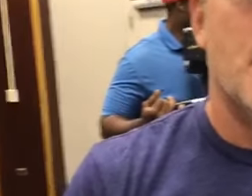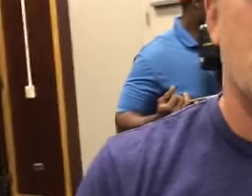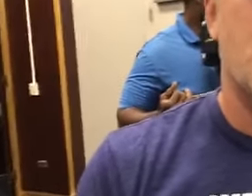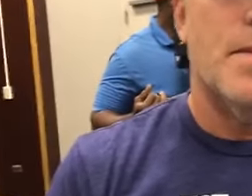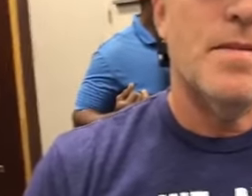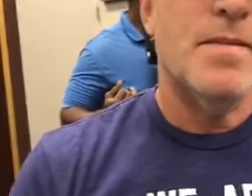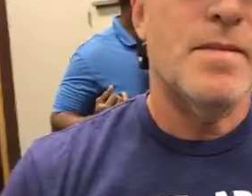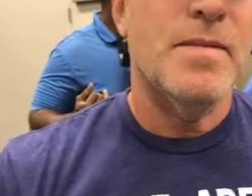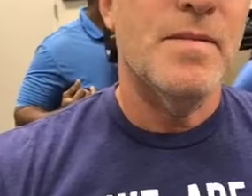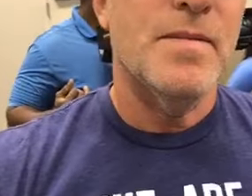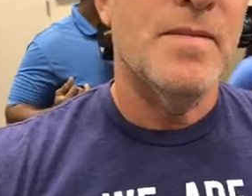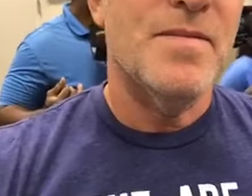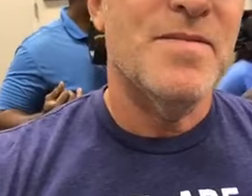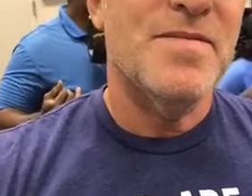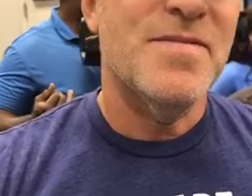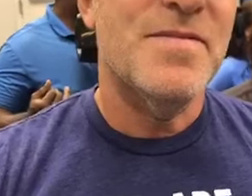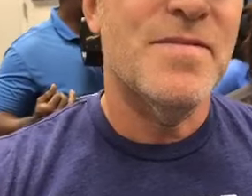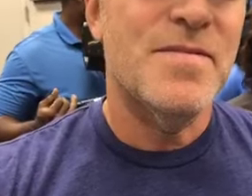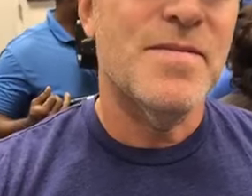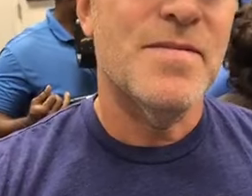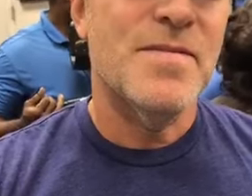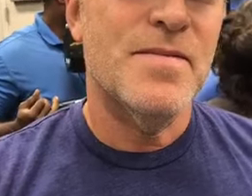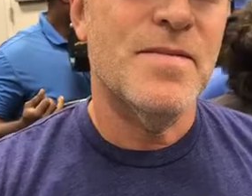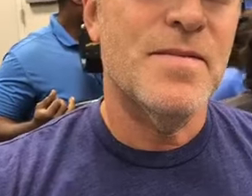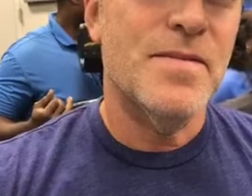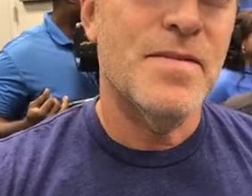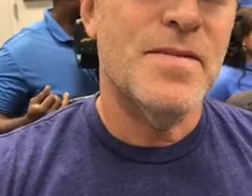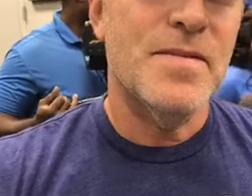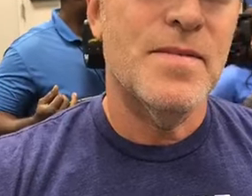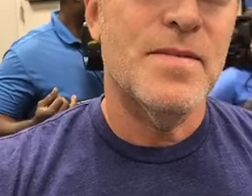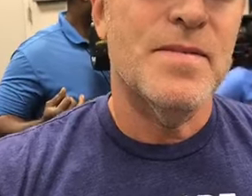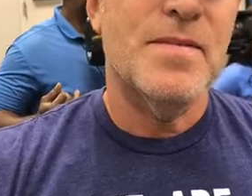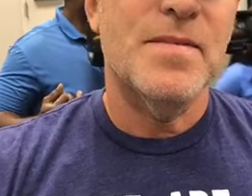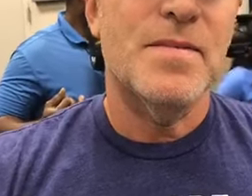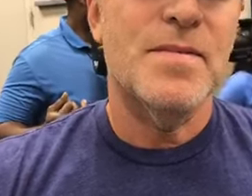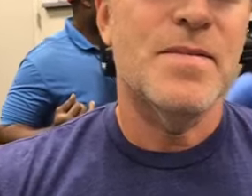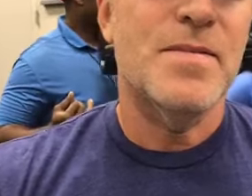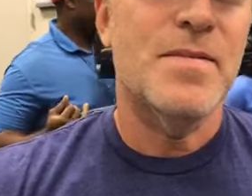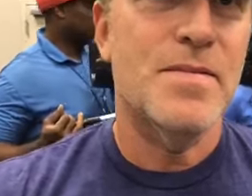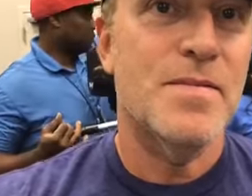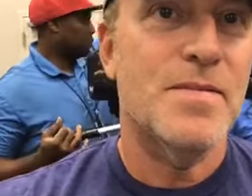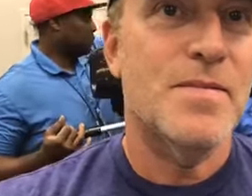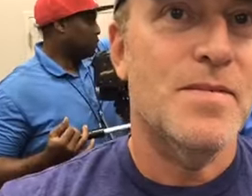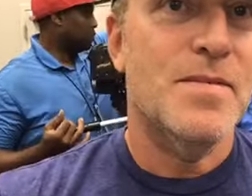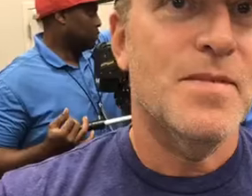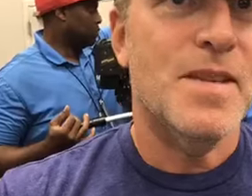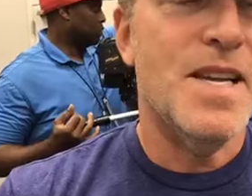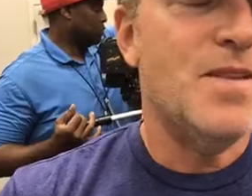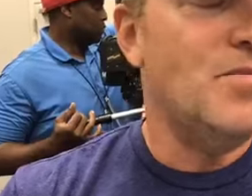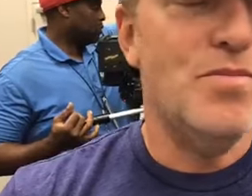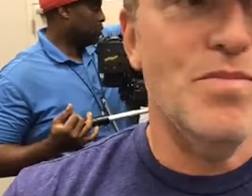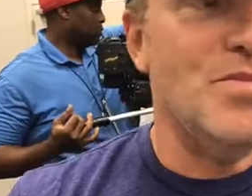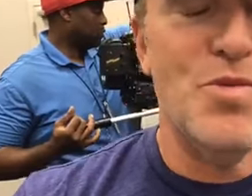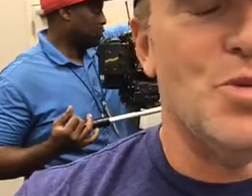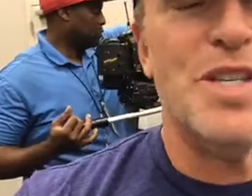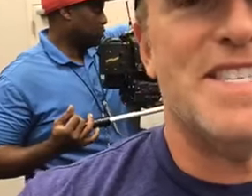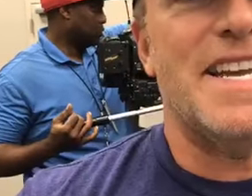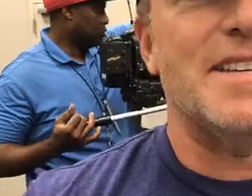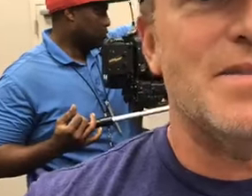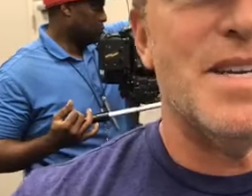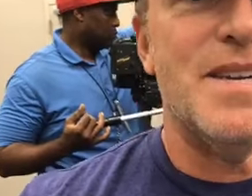folks representing the Seminole Heights community. Just your reaction to hearing this tonight.